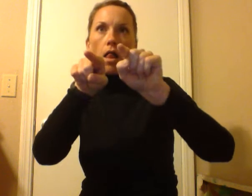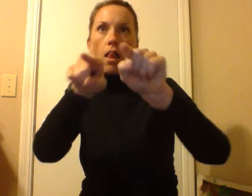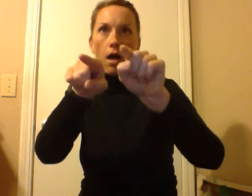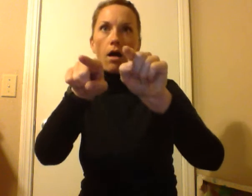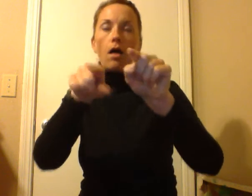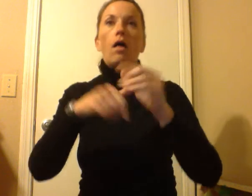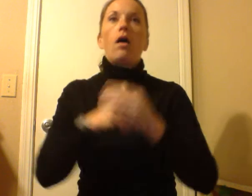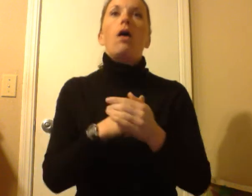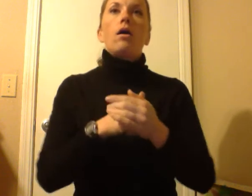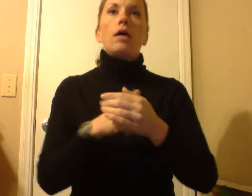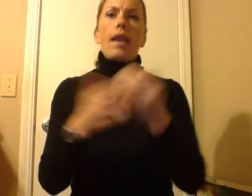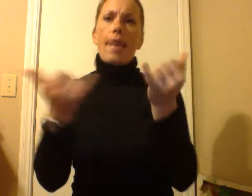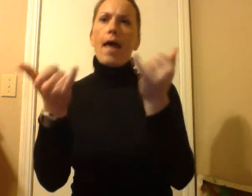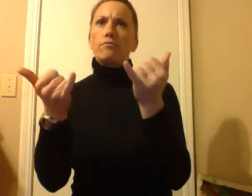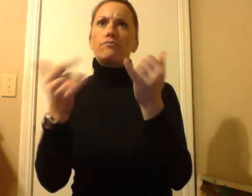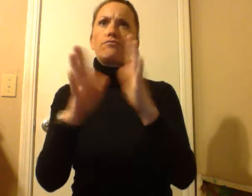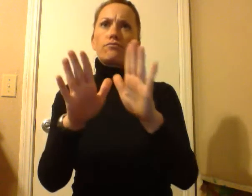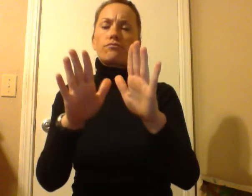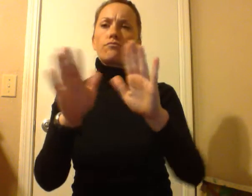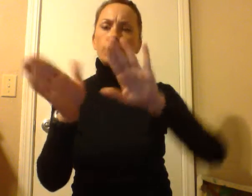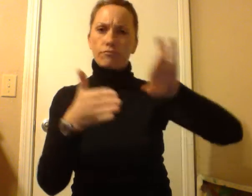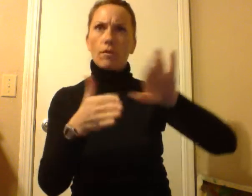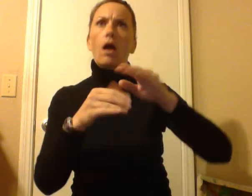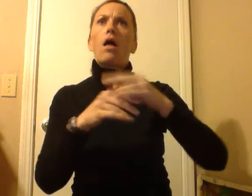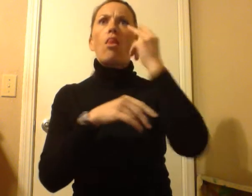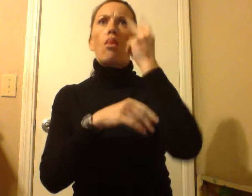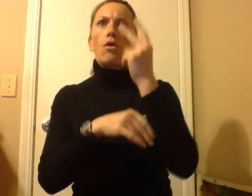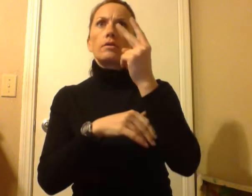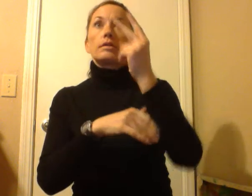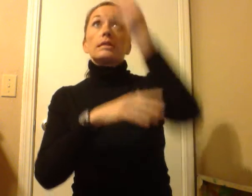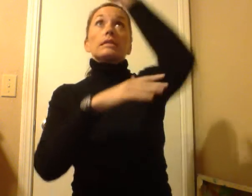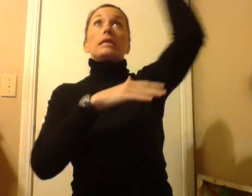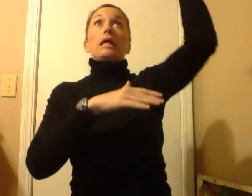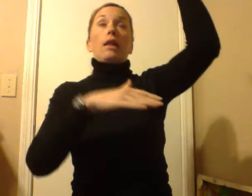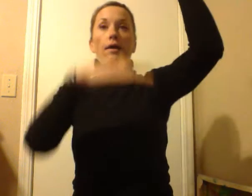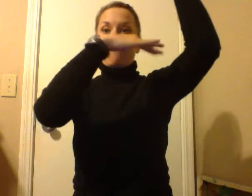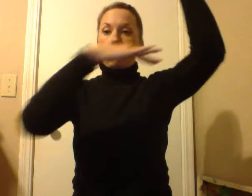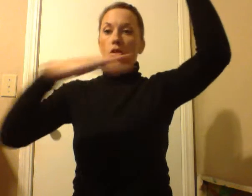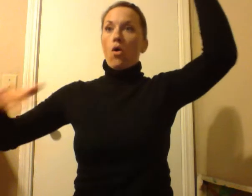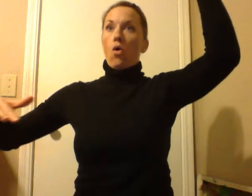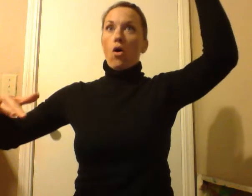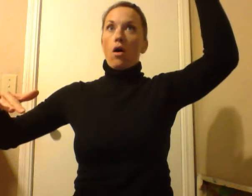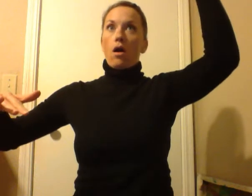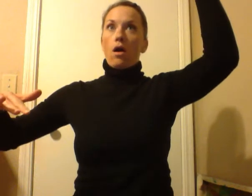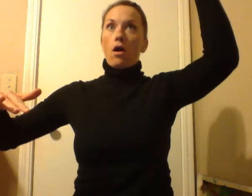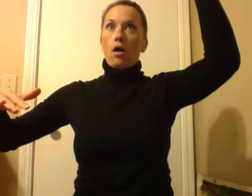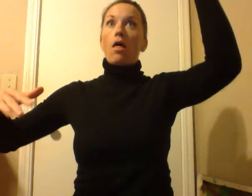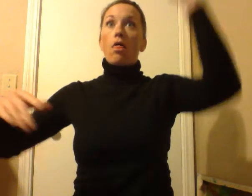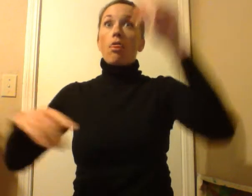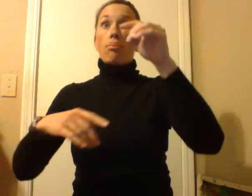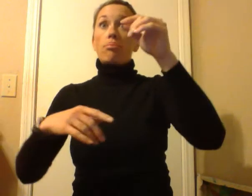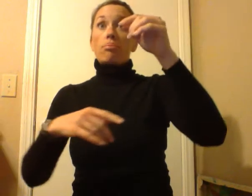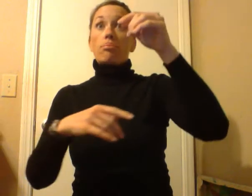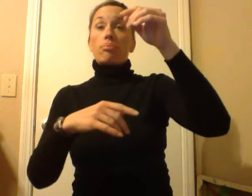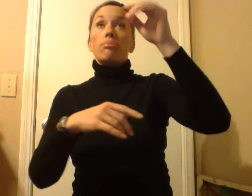the floor. They're parallel. What do you think parallel might mean? Nicole? They're opposite of each other? Good. Can